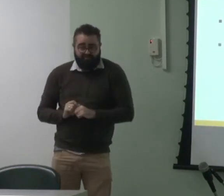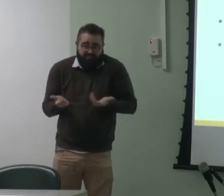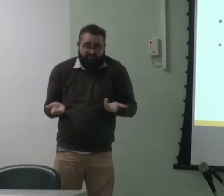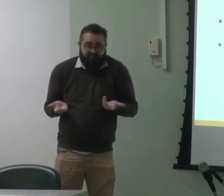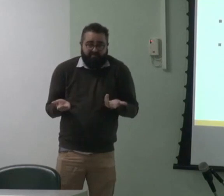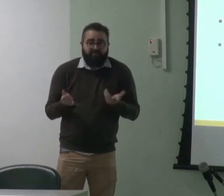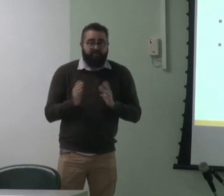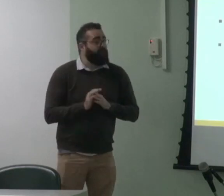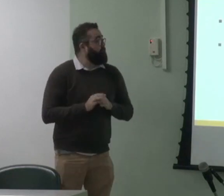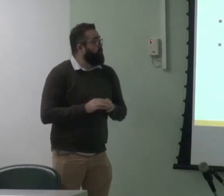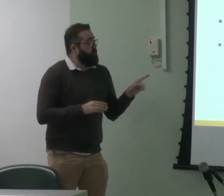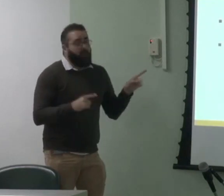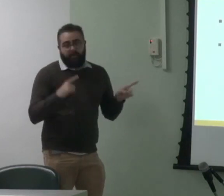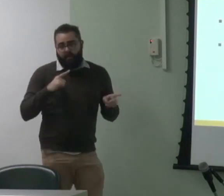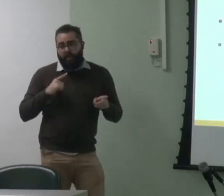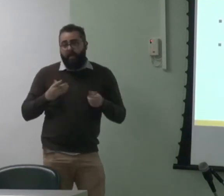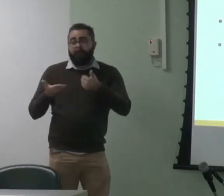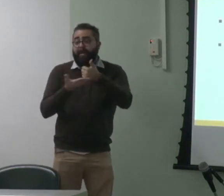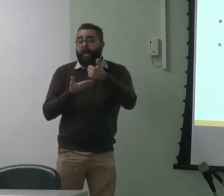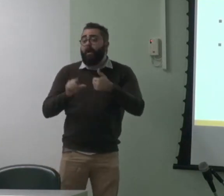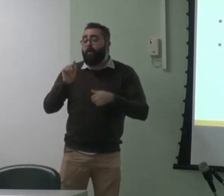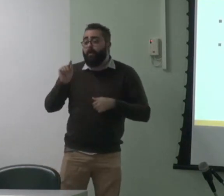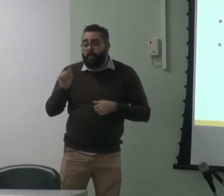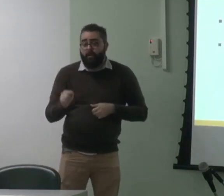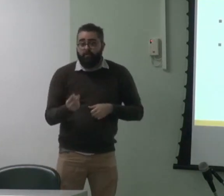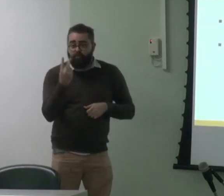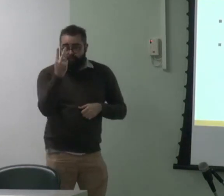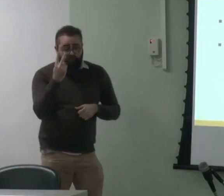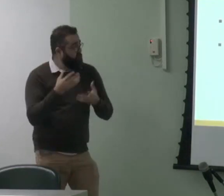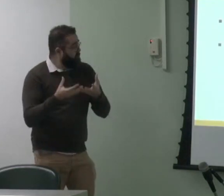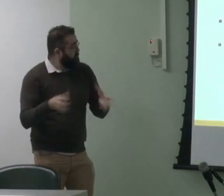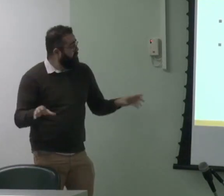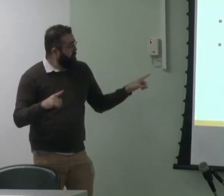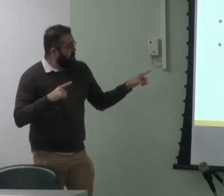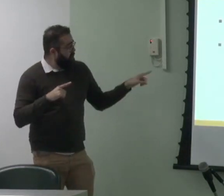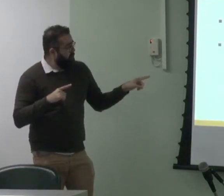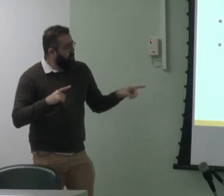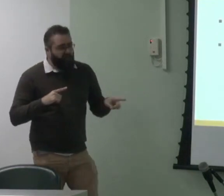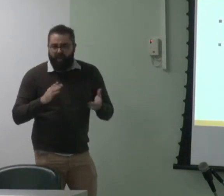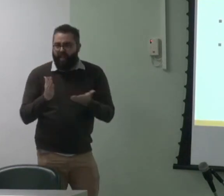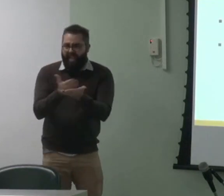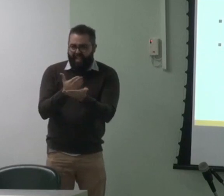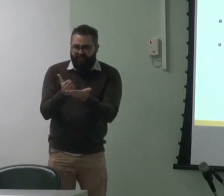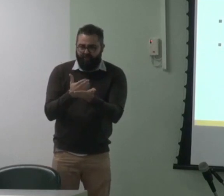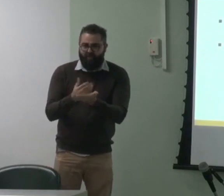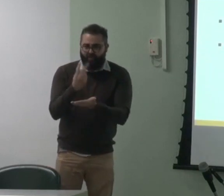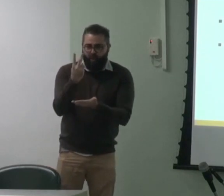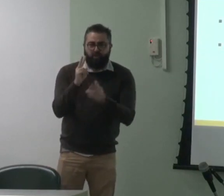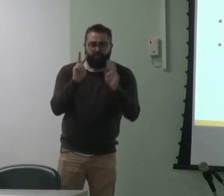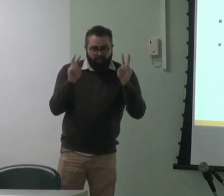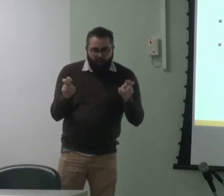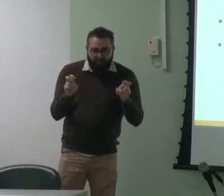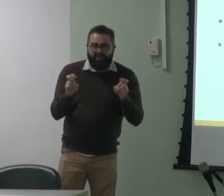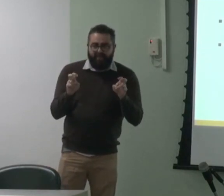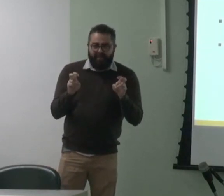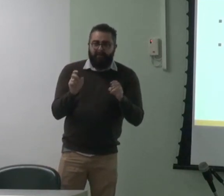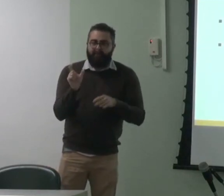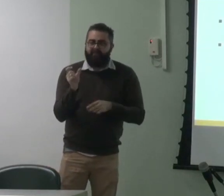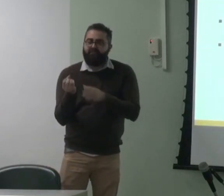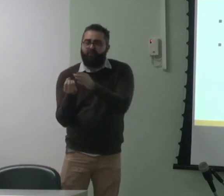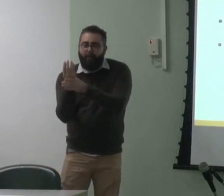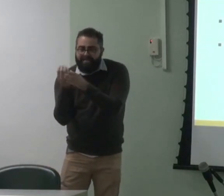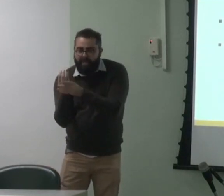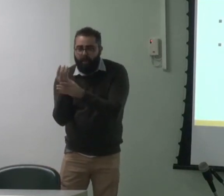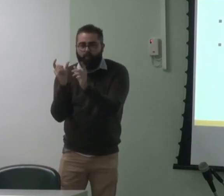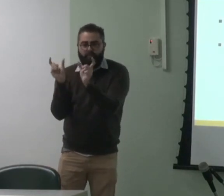There are basically two pioneering books on typology of derivation and word formation. It's an